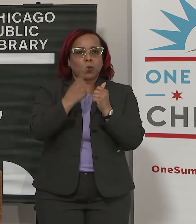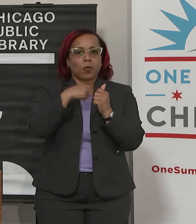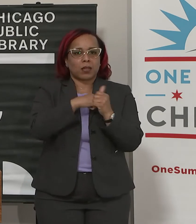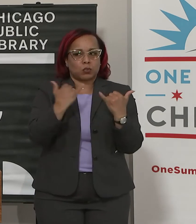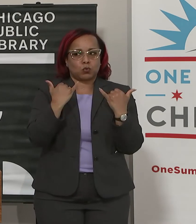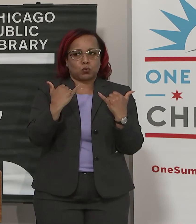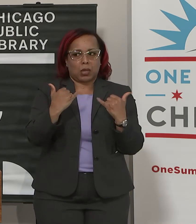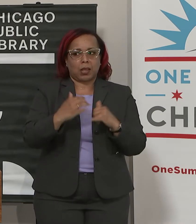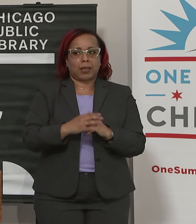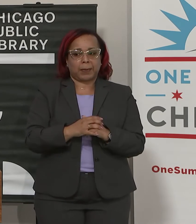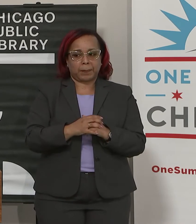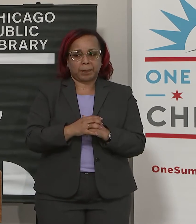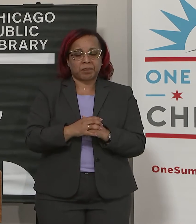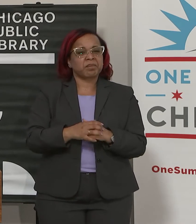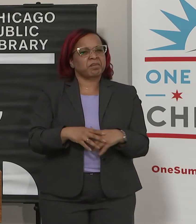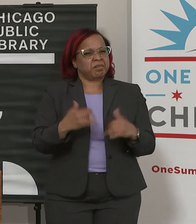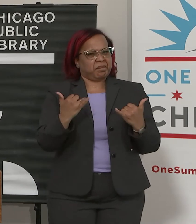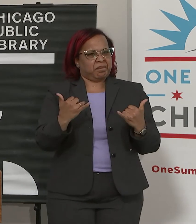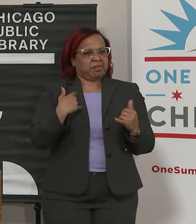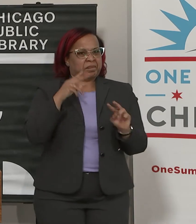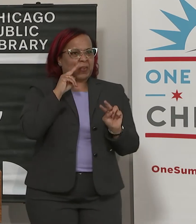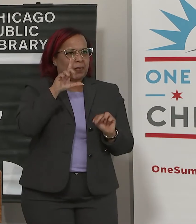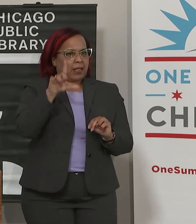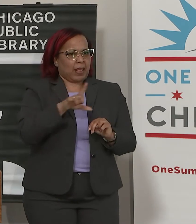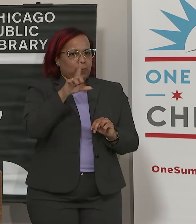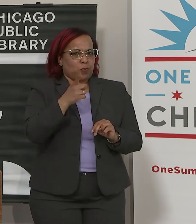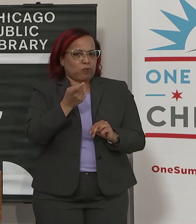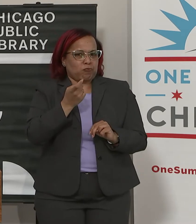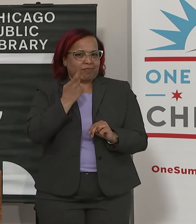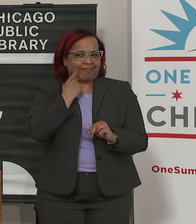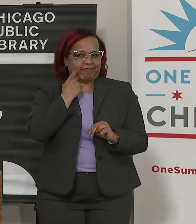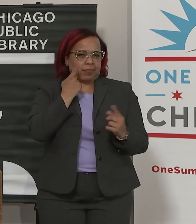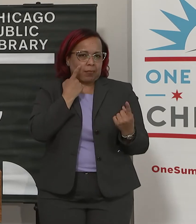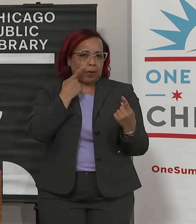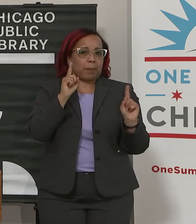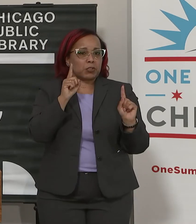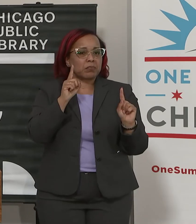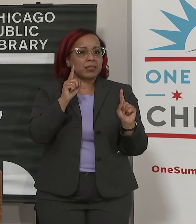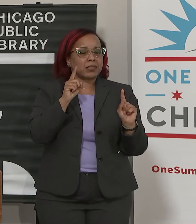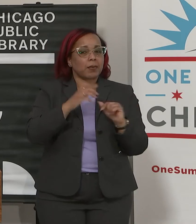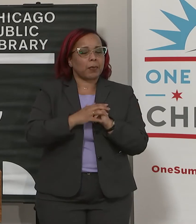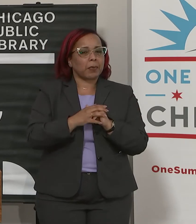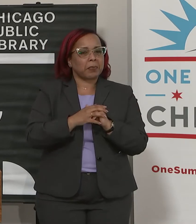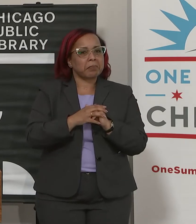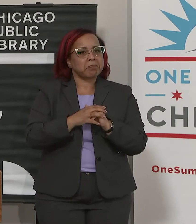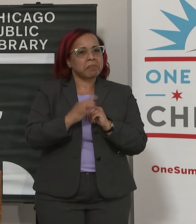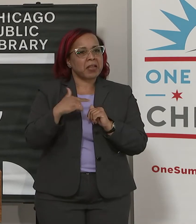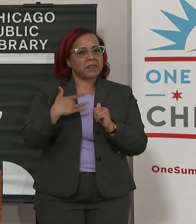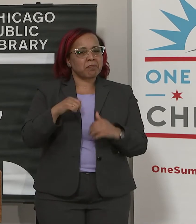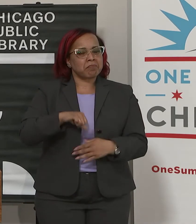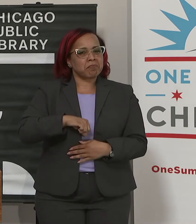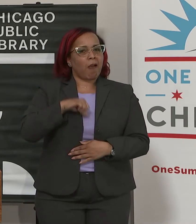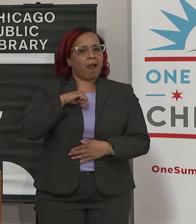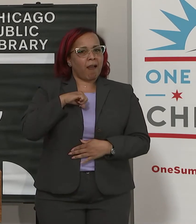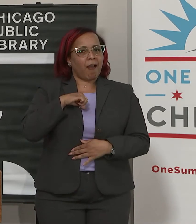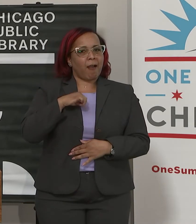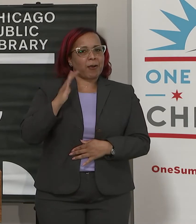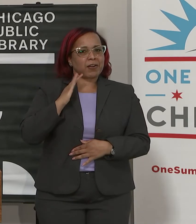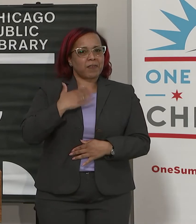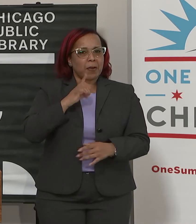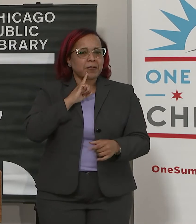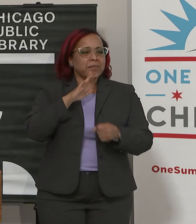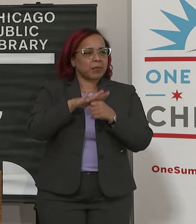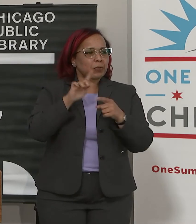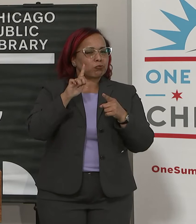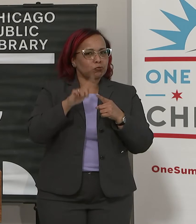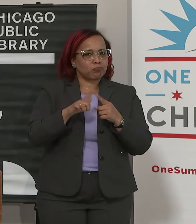today. As I look at our library's recent accomplishments, I can't help but be proud of our commitment